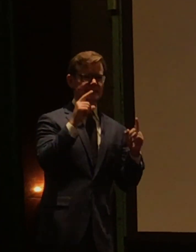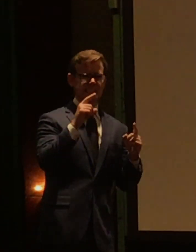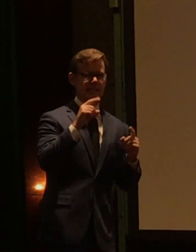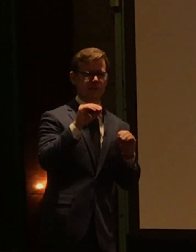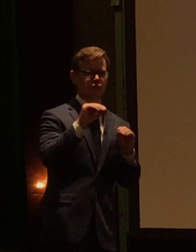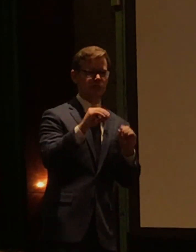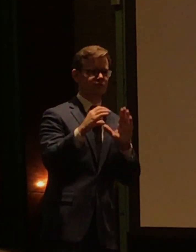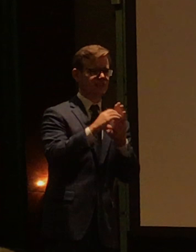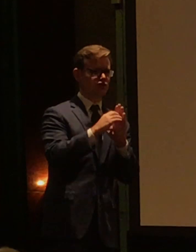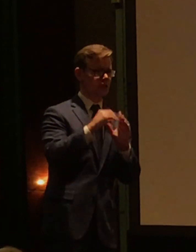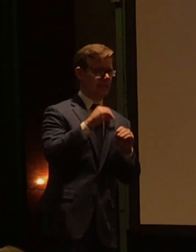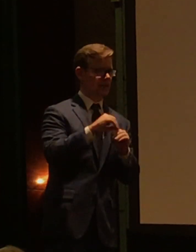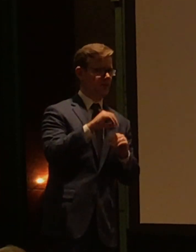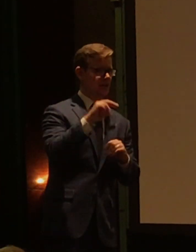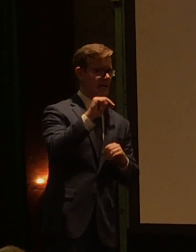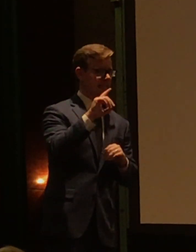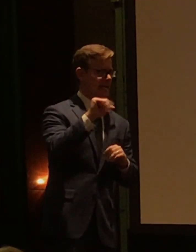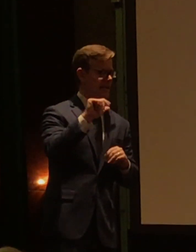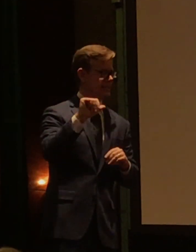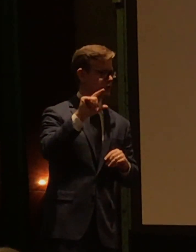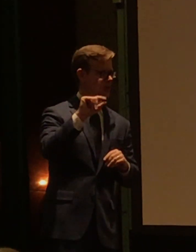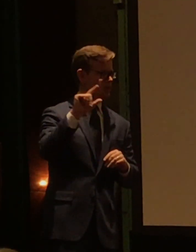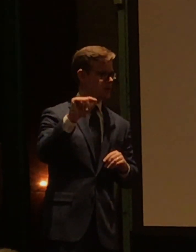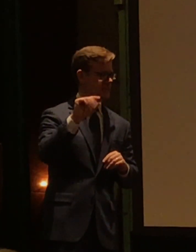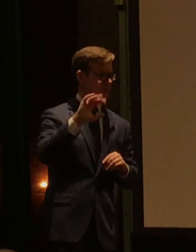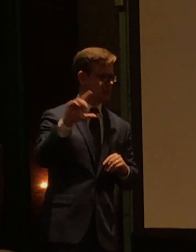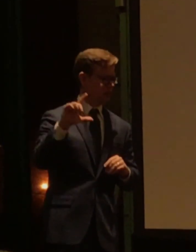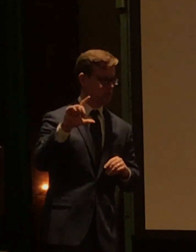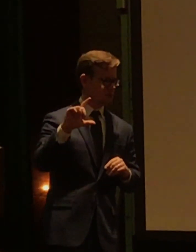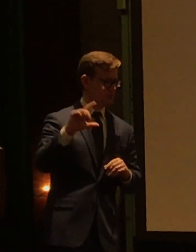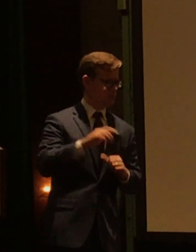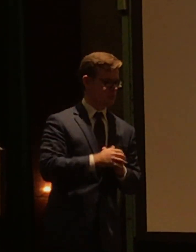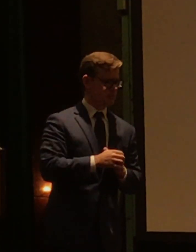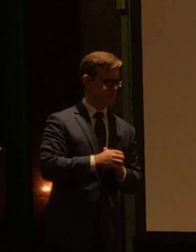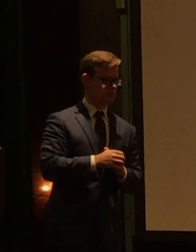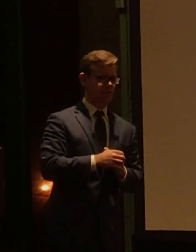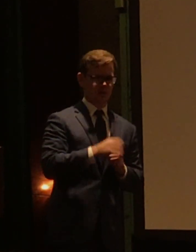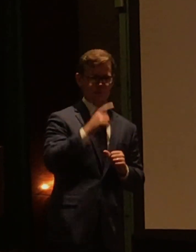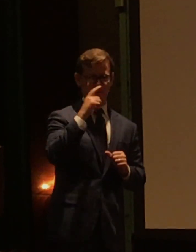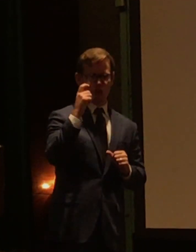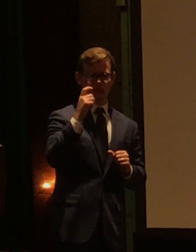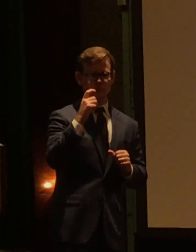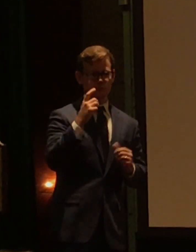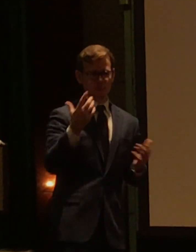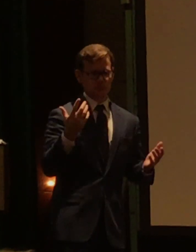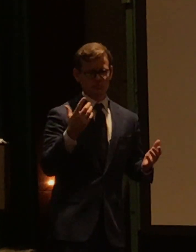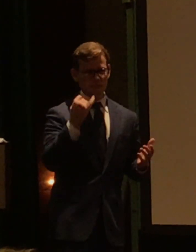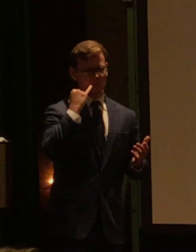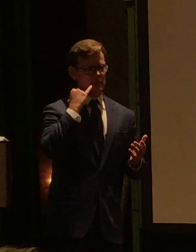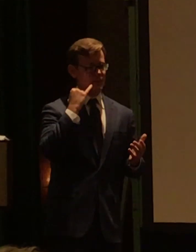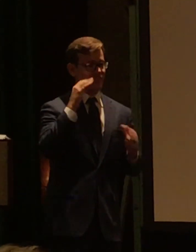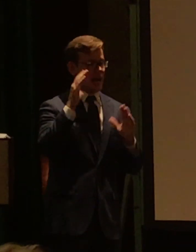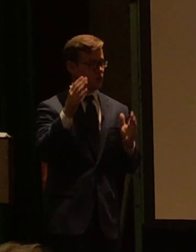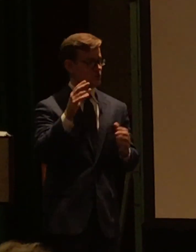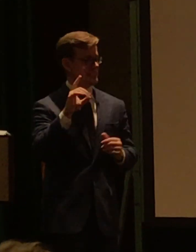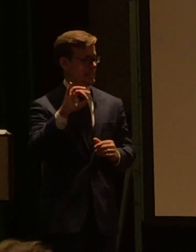2019, we weren't successful in getting the provision reinstated in any bill.